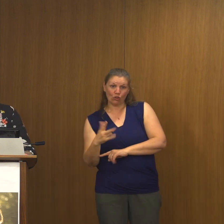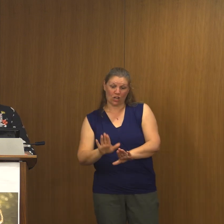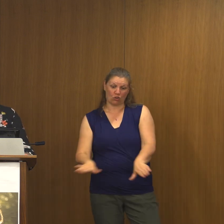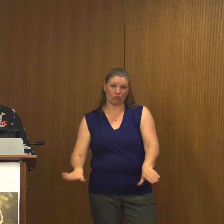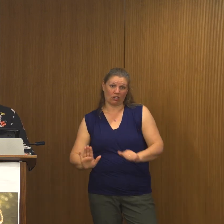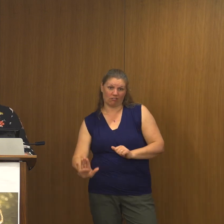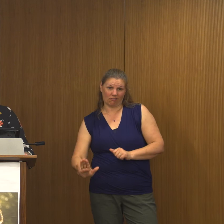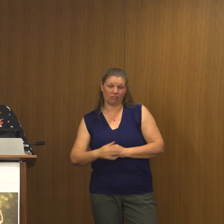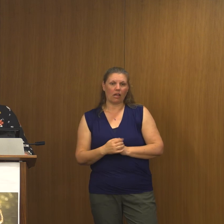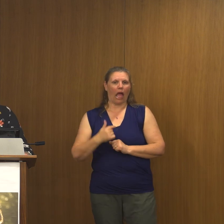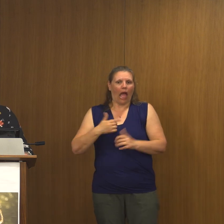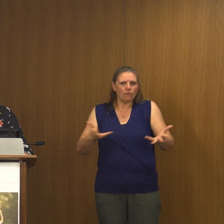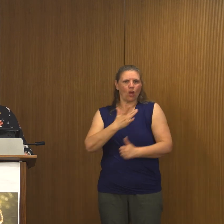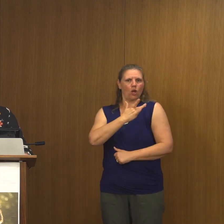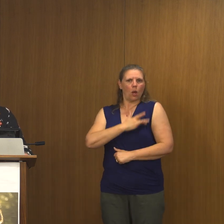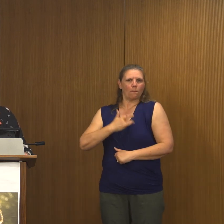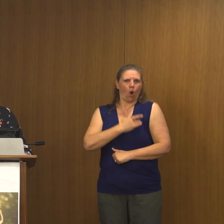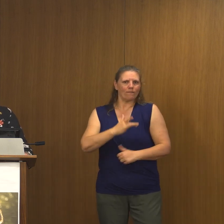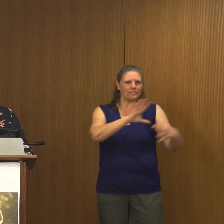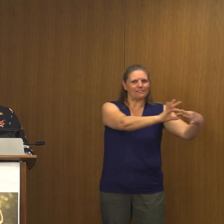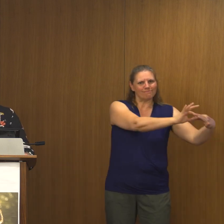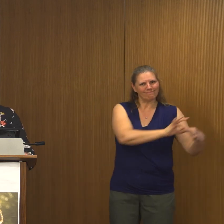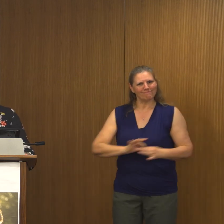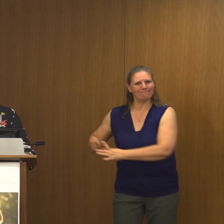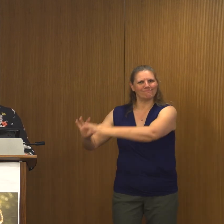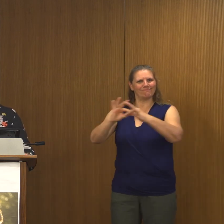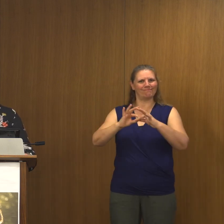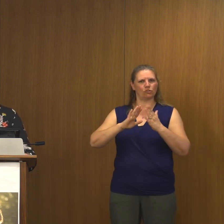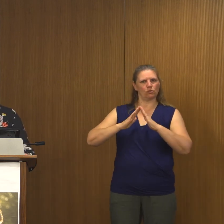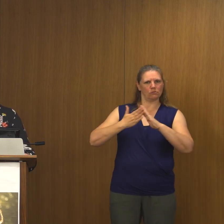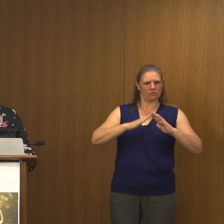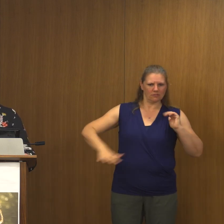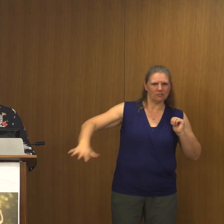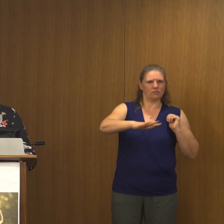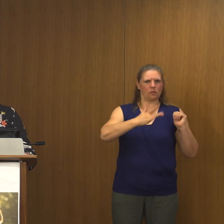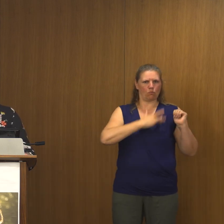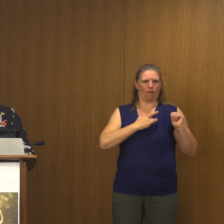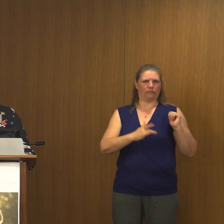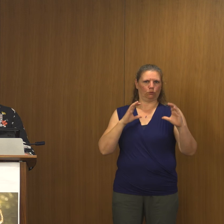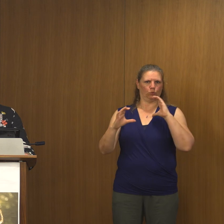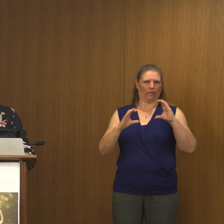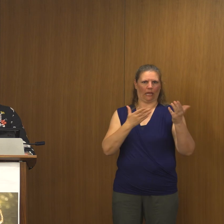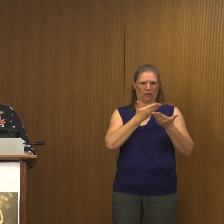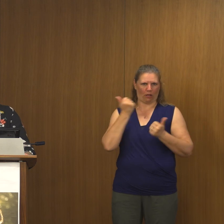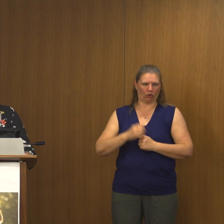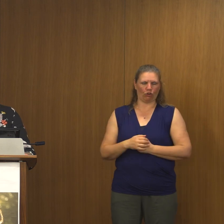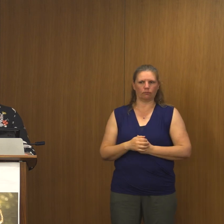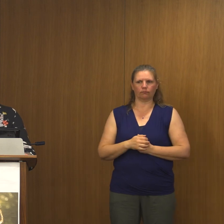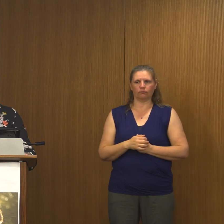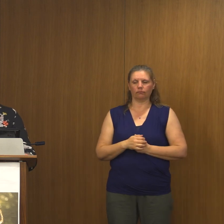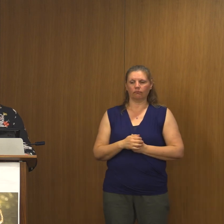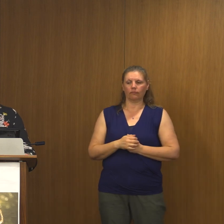more networking between the provinces regarding analysis of best practices for services. I would seek to close the